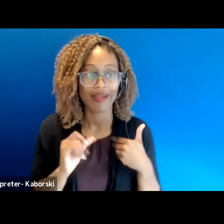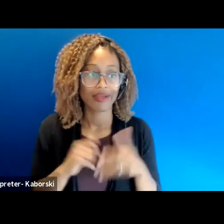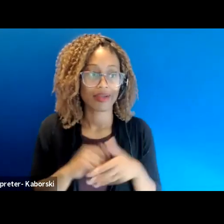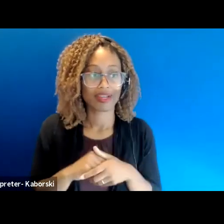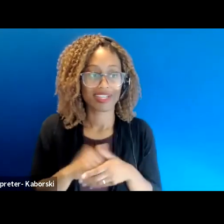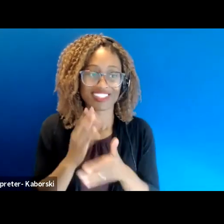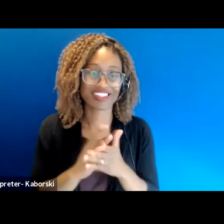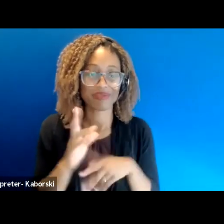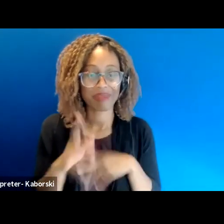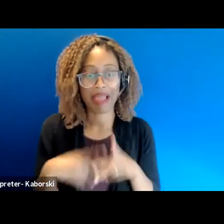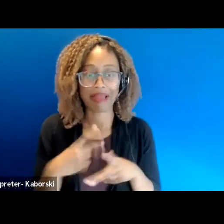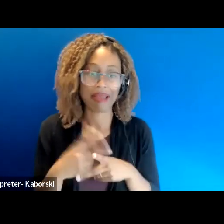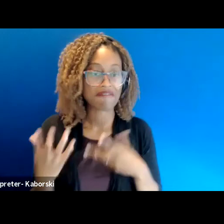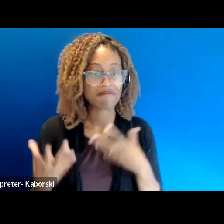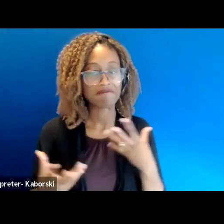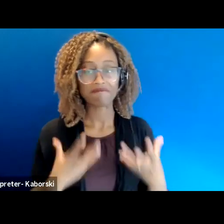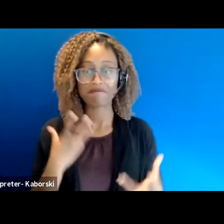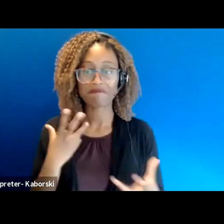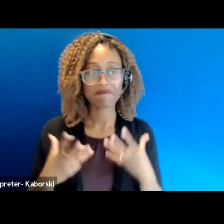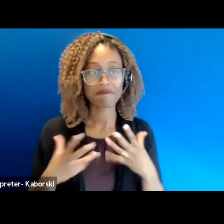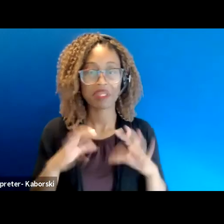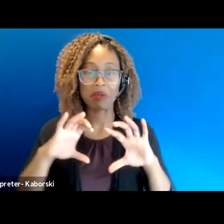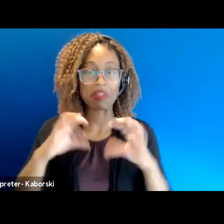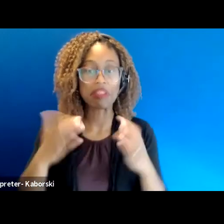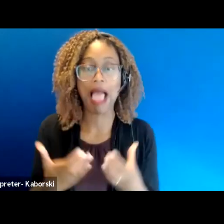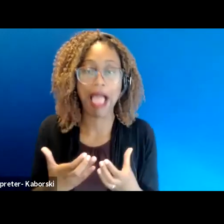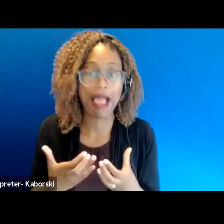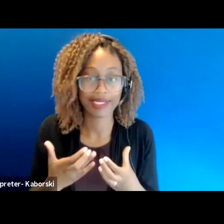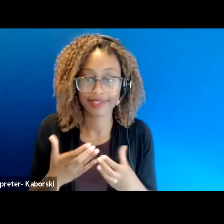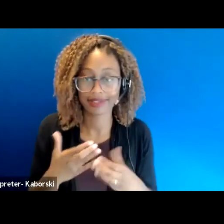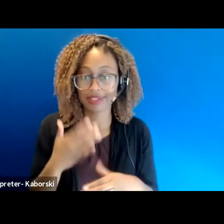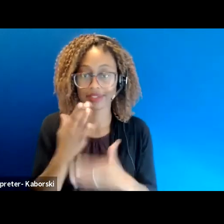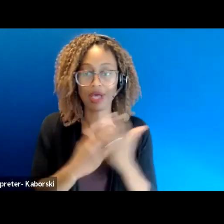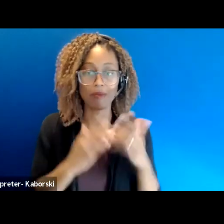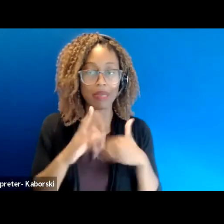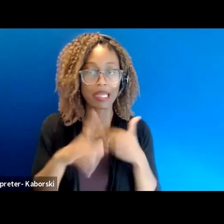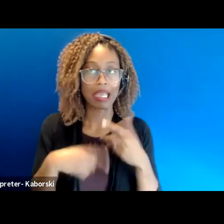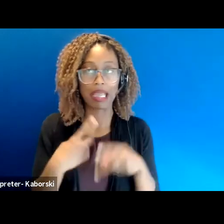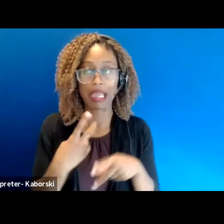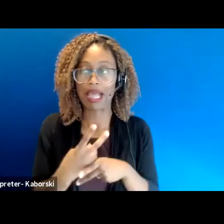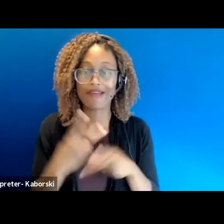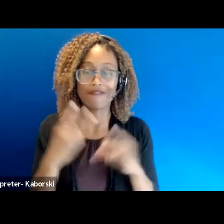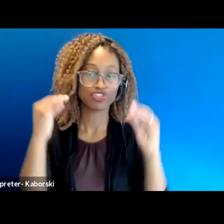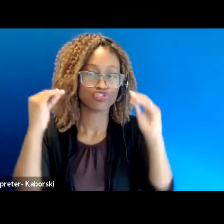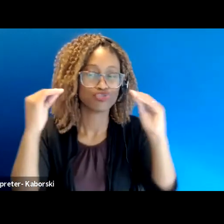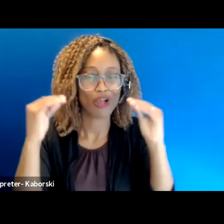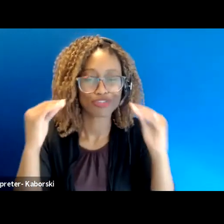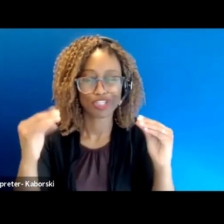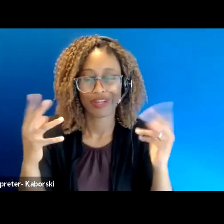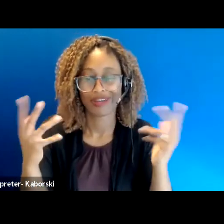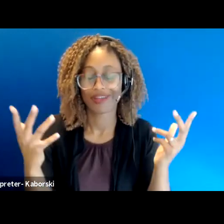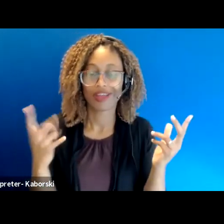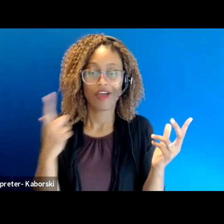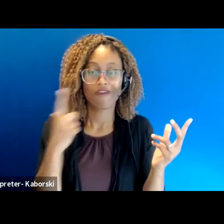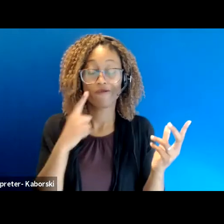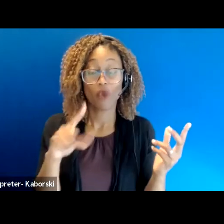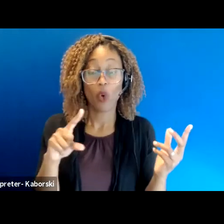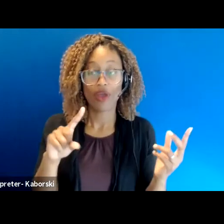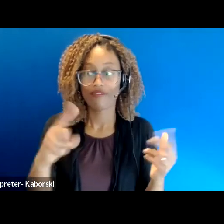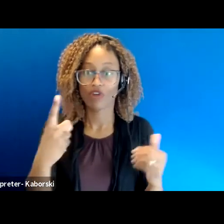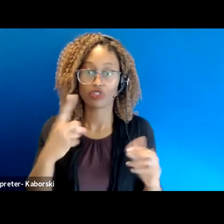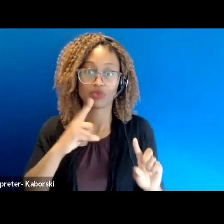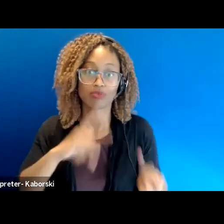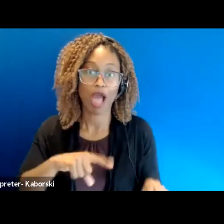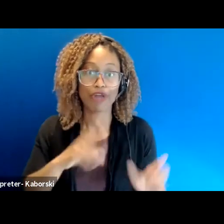some kind of class, some kind of instruction for the first responders and the